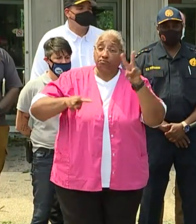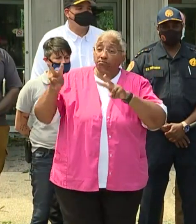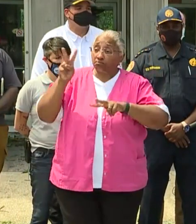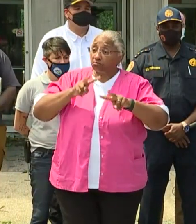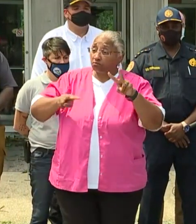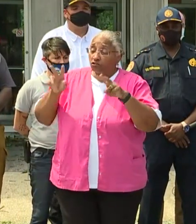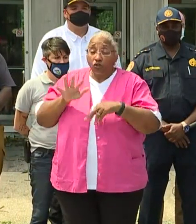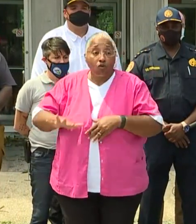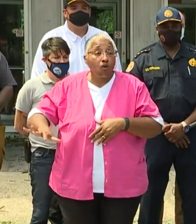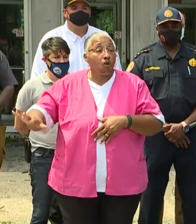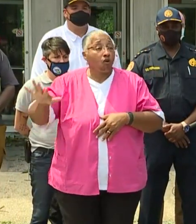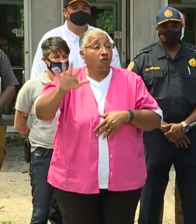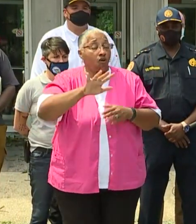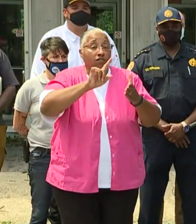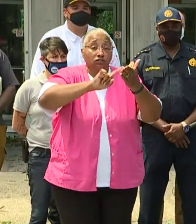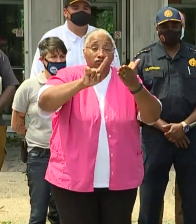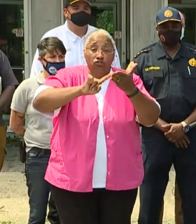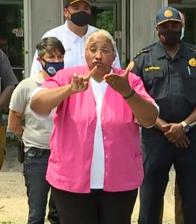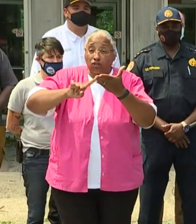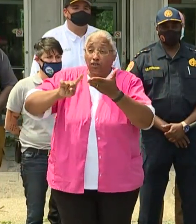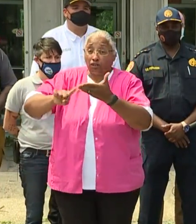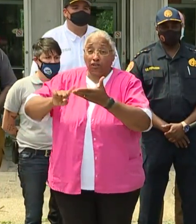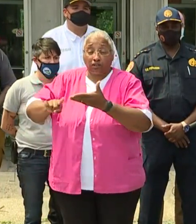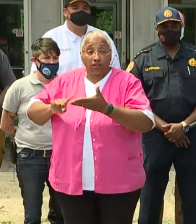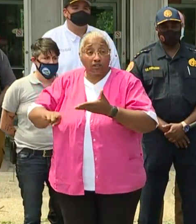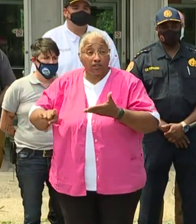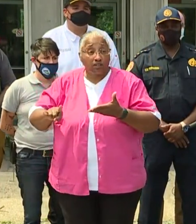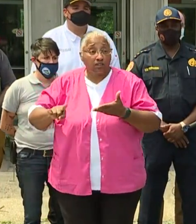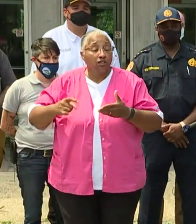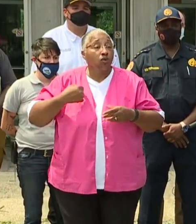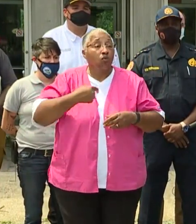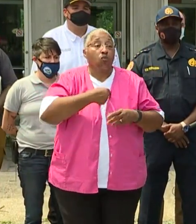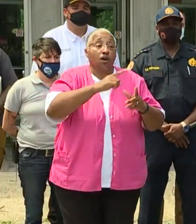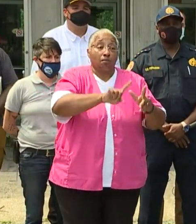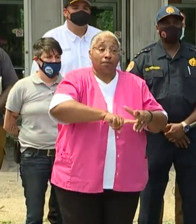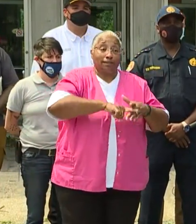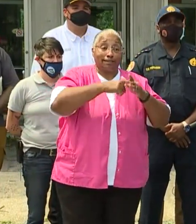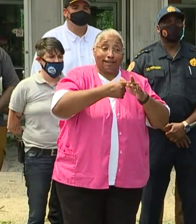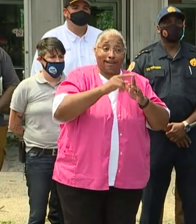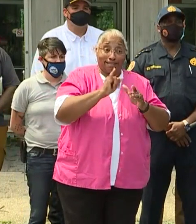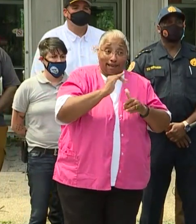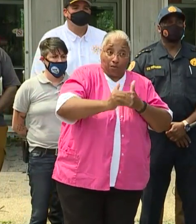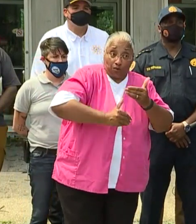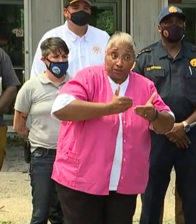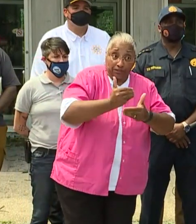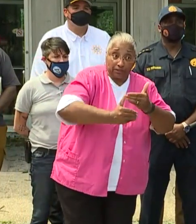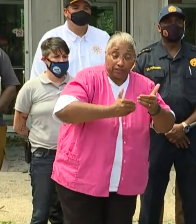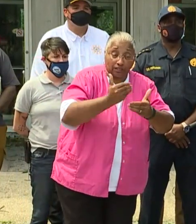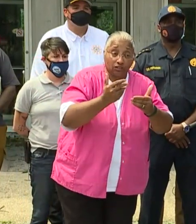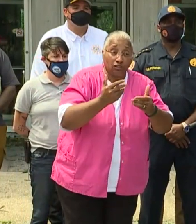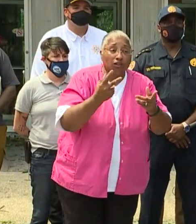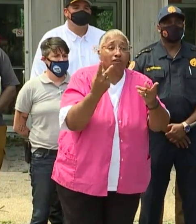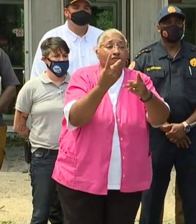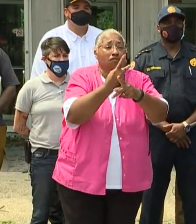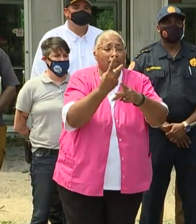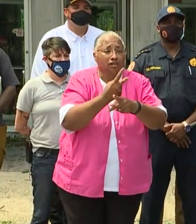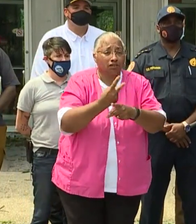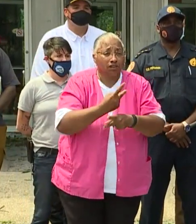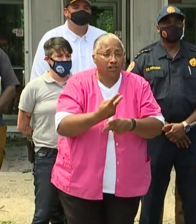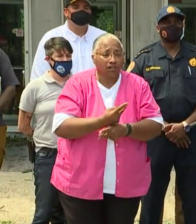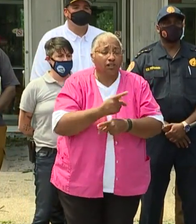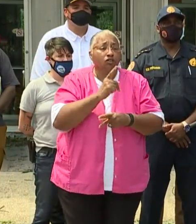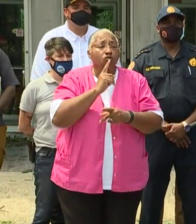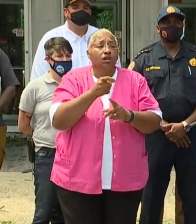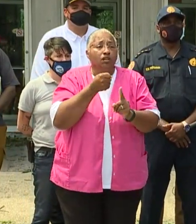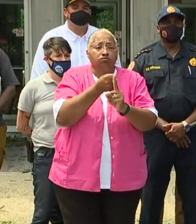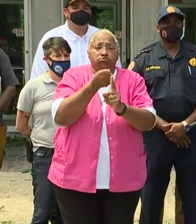the board. We are only at the beginning of that process, determining what the actual